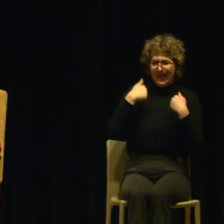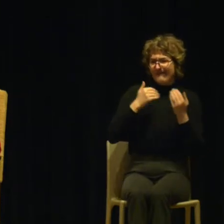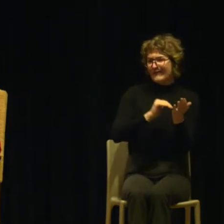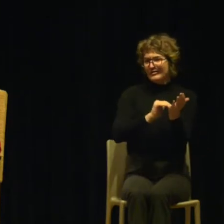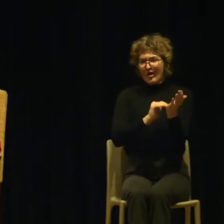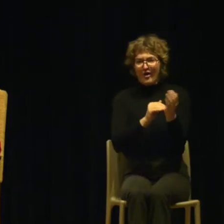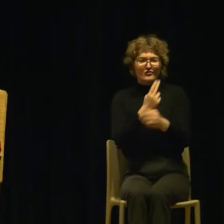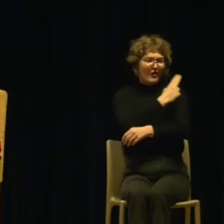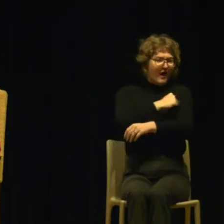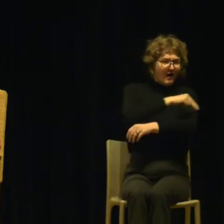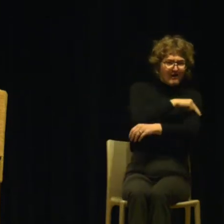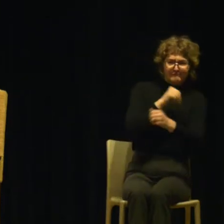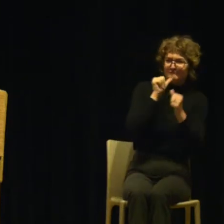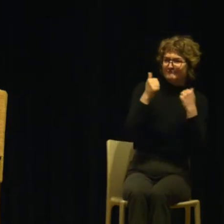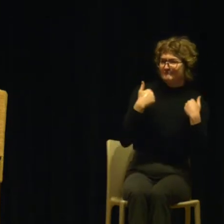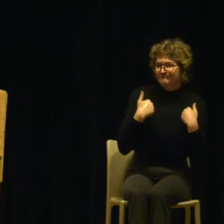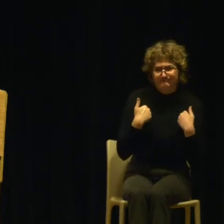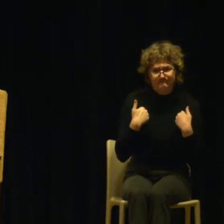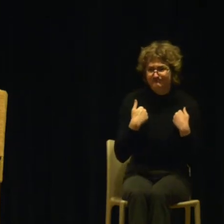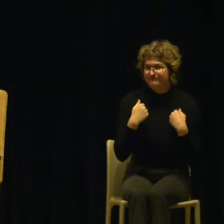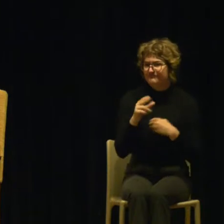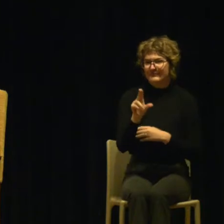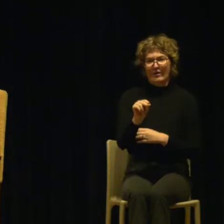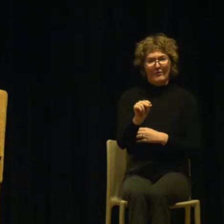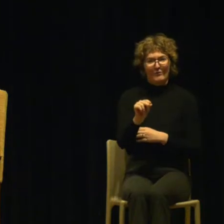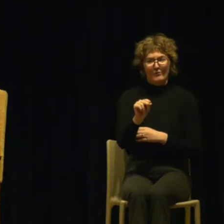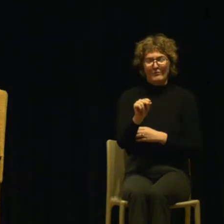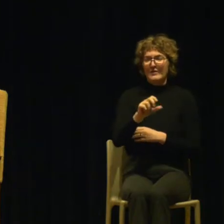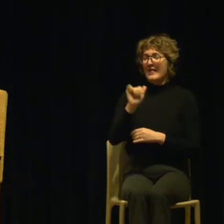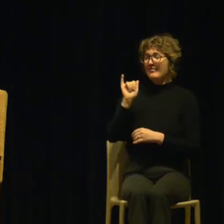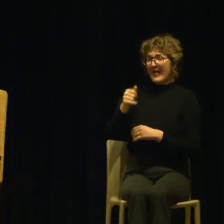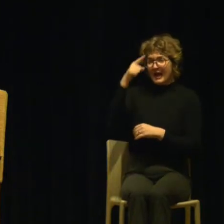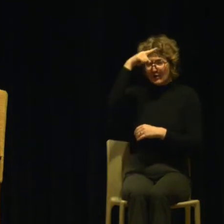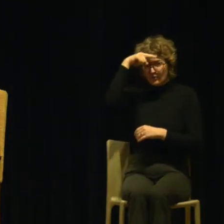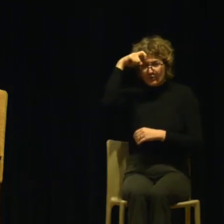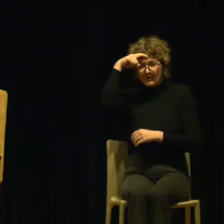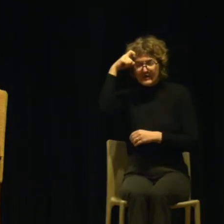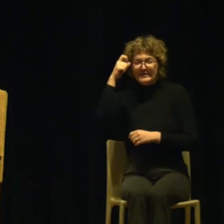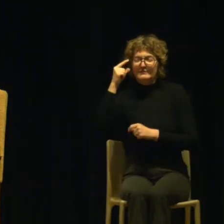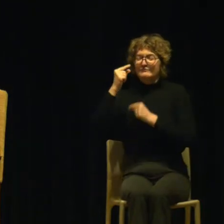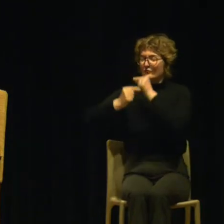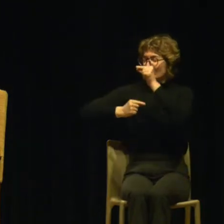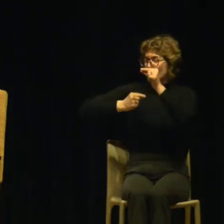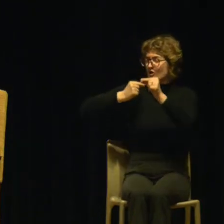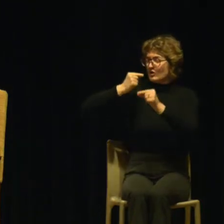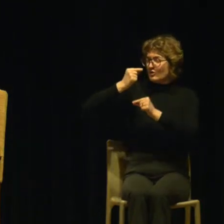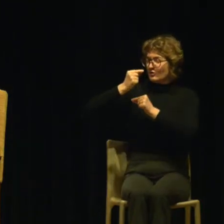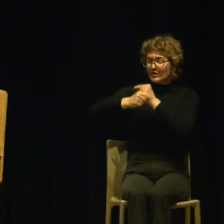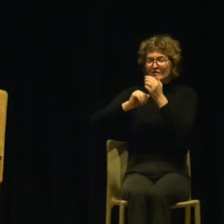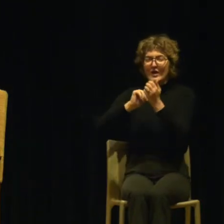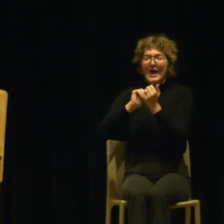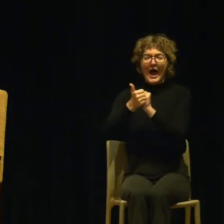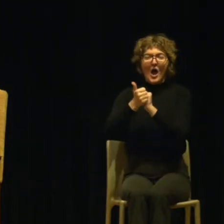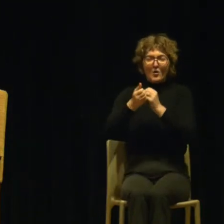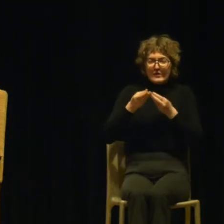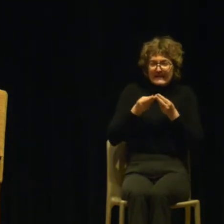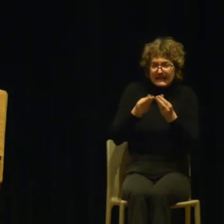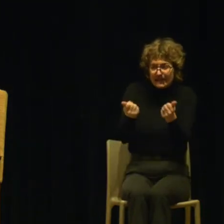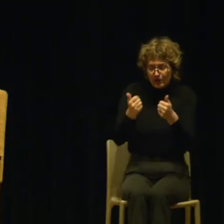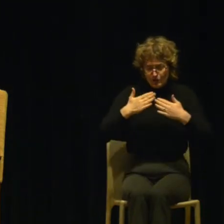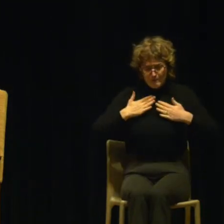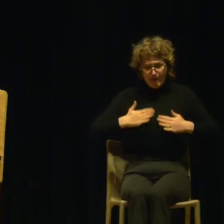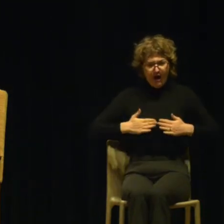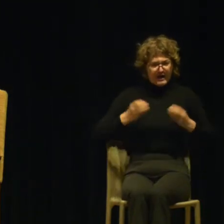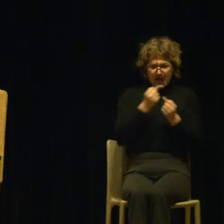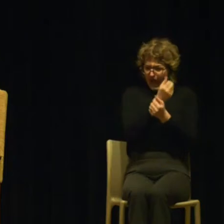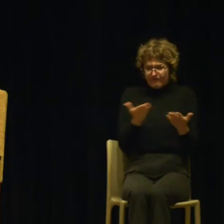a hospital to be had. So all that collective wisdom of the generations of how to treat, what to do, all of